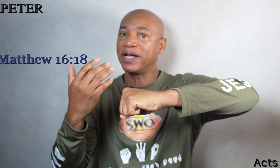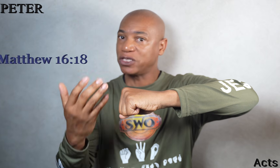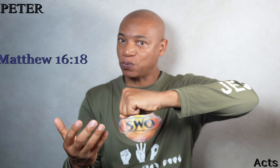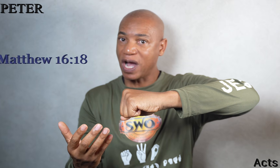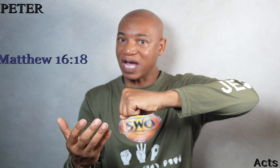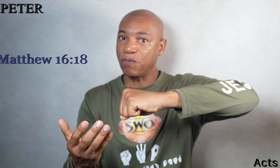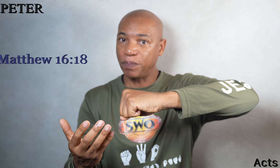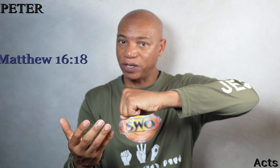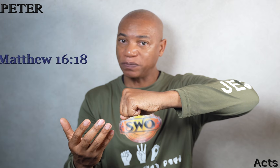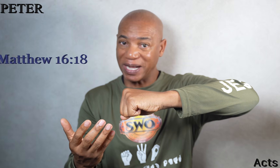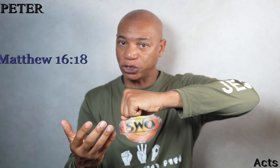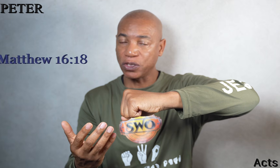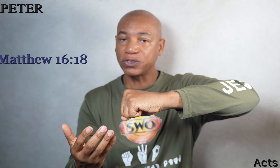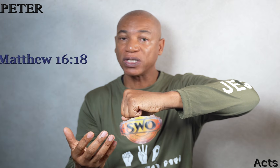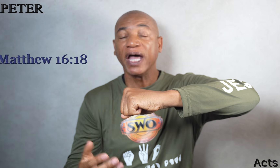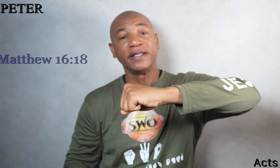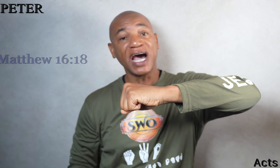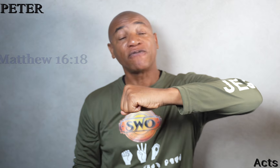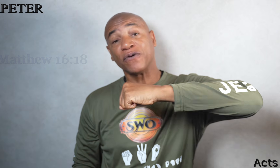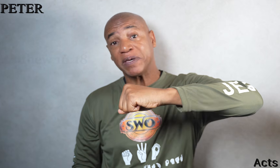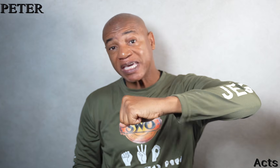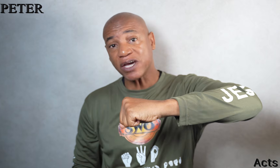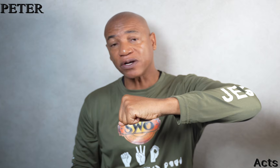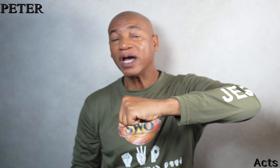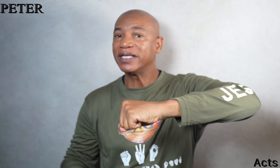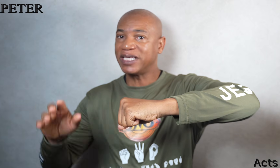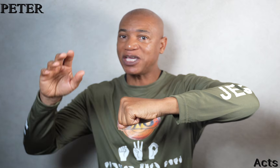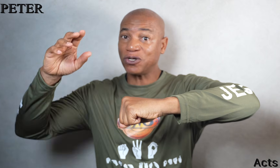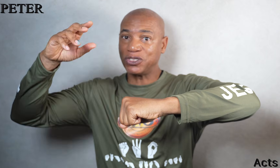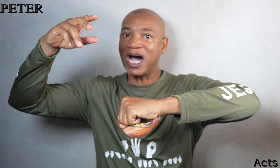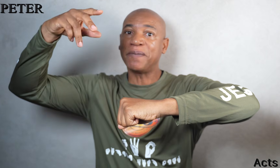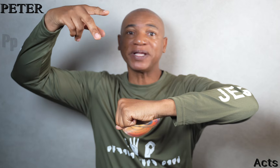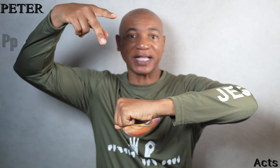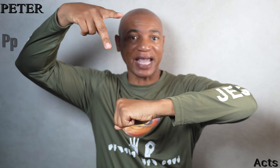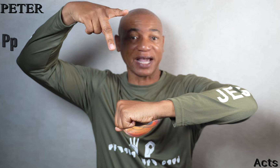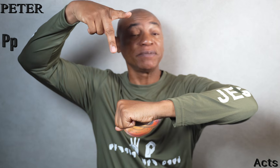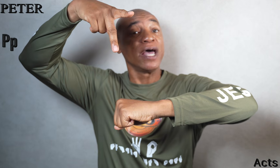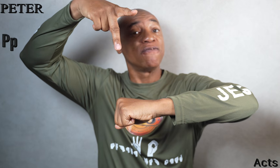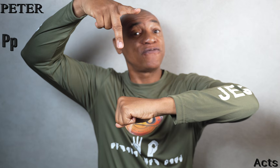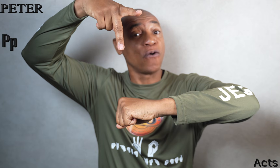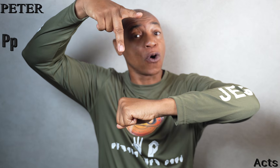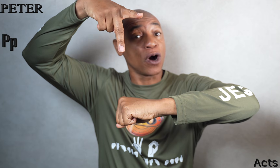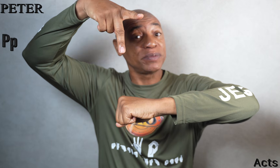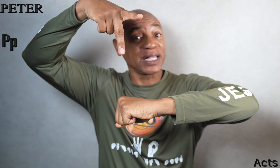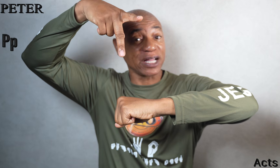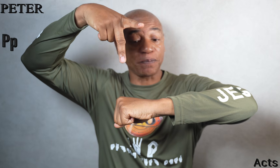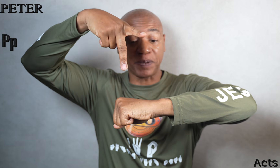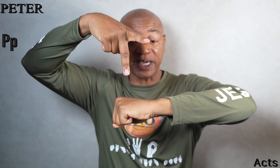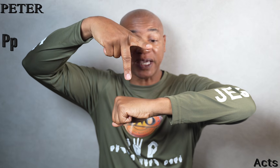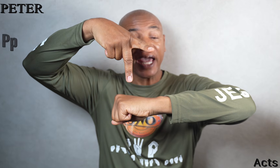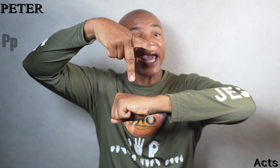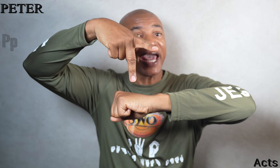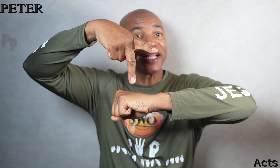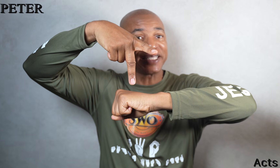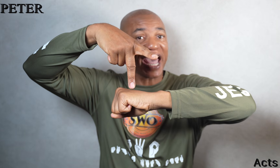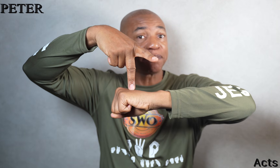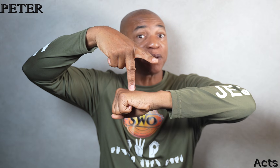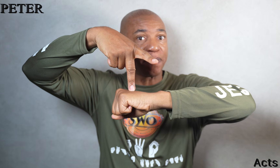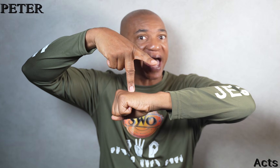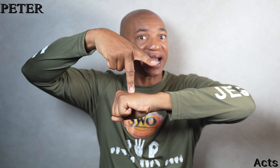this rock I will build my church"? Now, from here, take your dominant hand, form the letter P, and tap the back